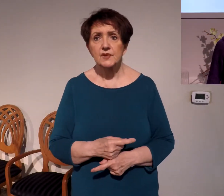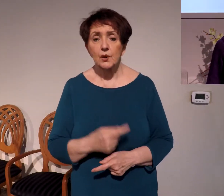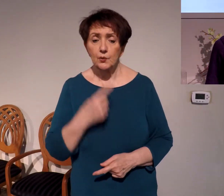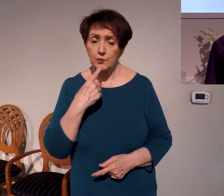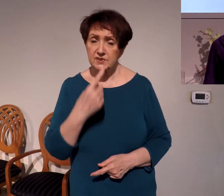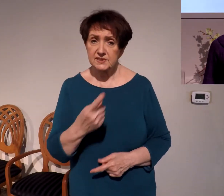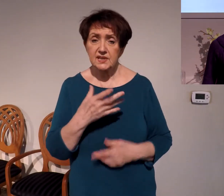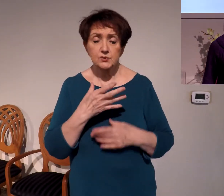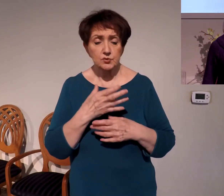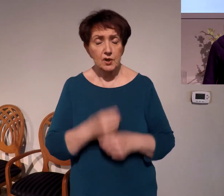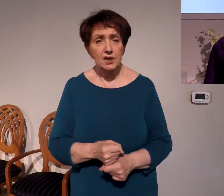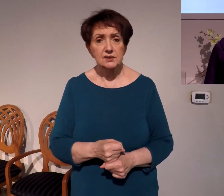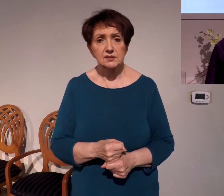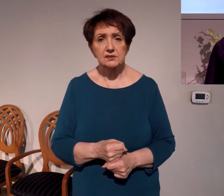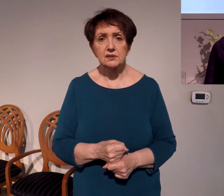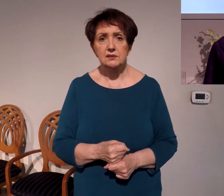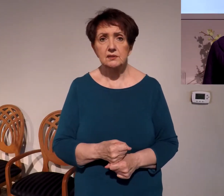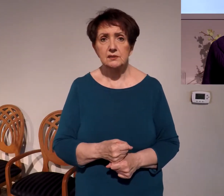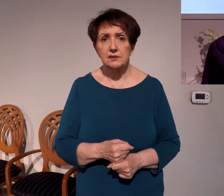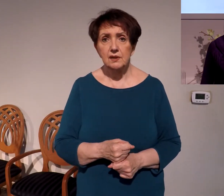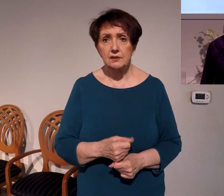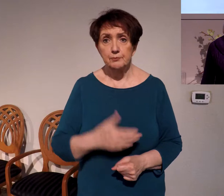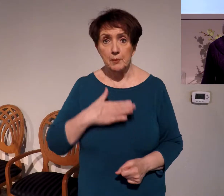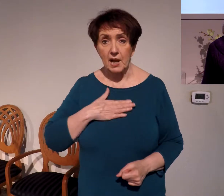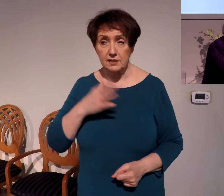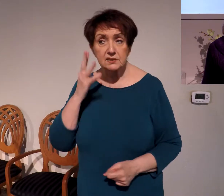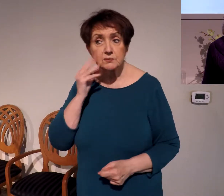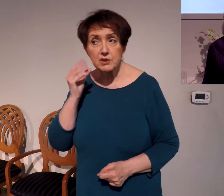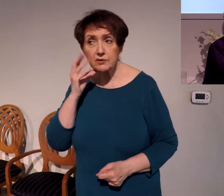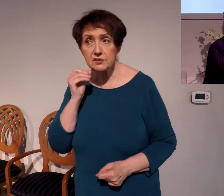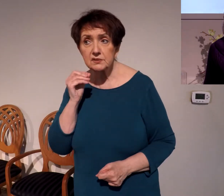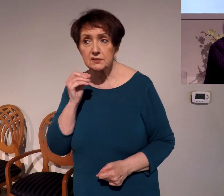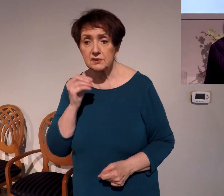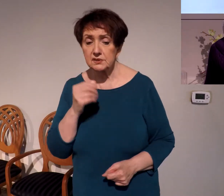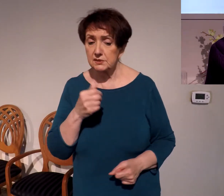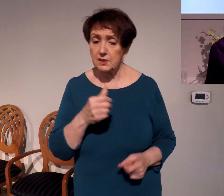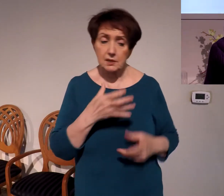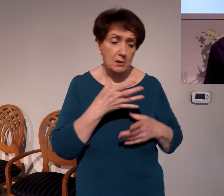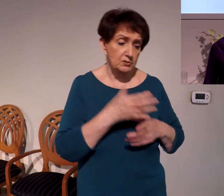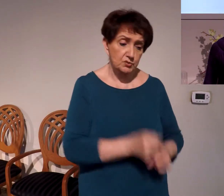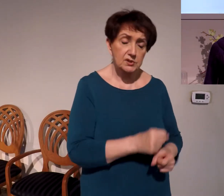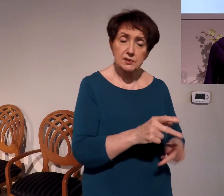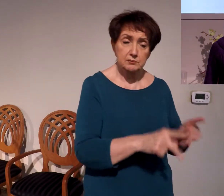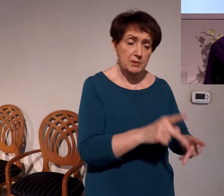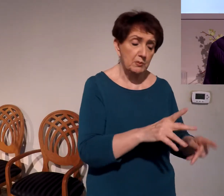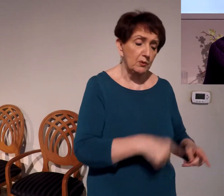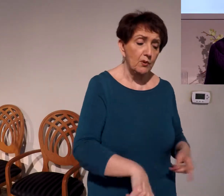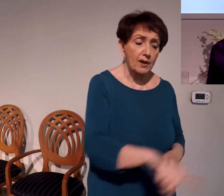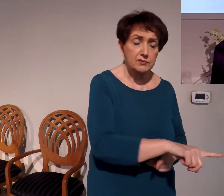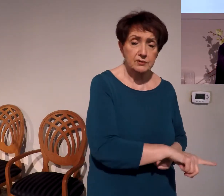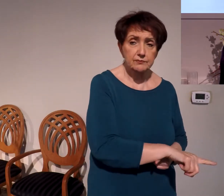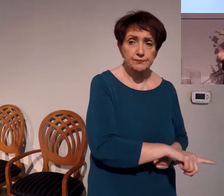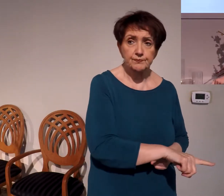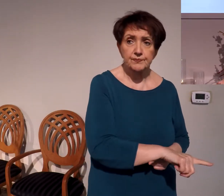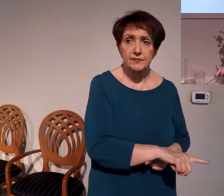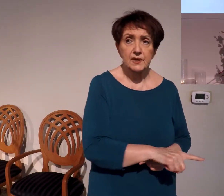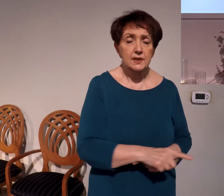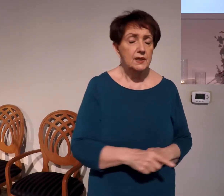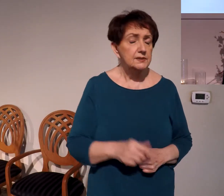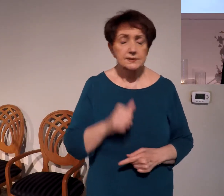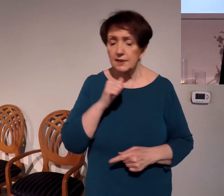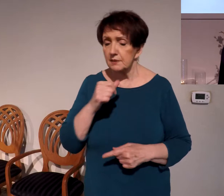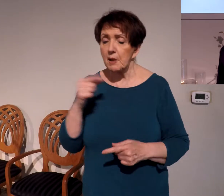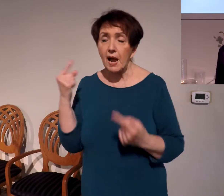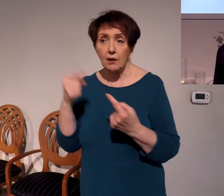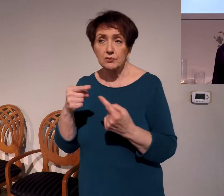trust, my personal experience is it is not about trusting the people in our life. It's not about trusting the